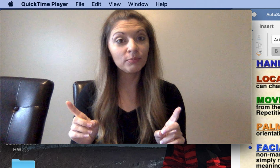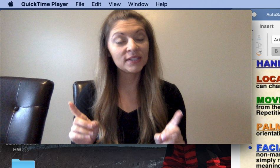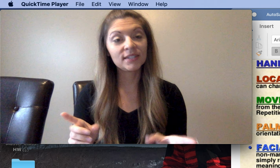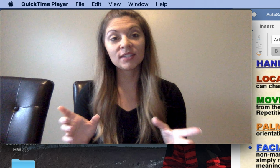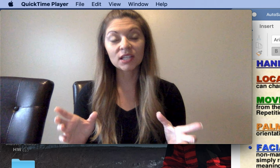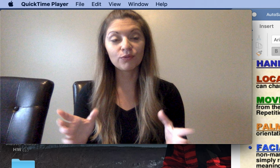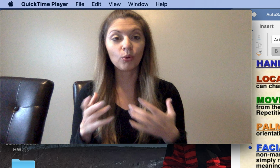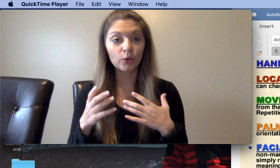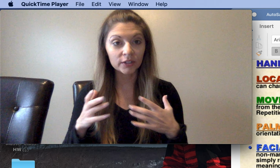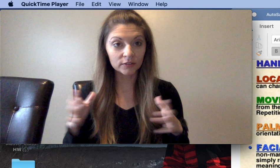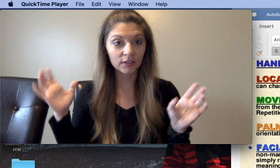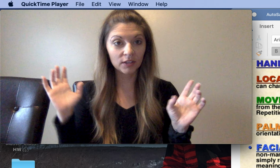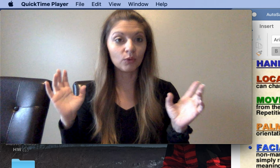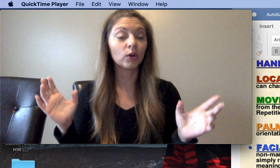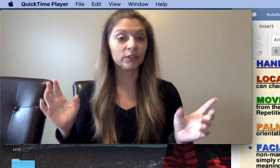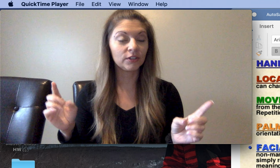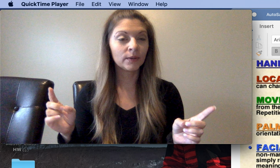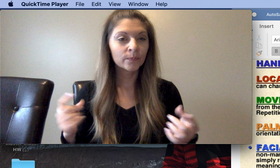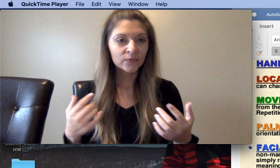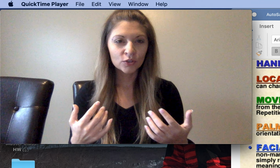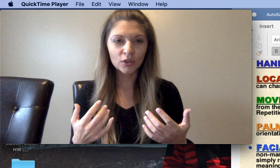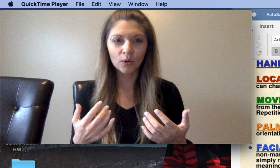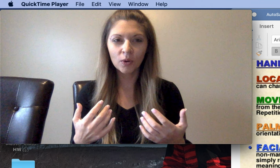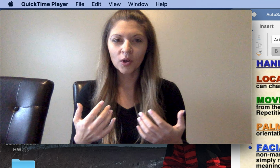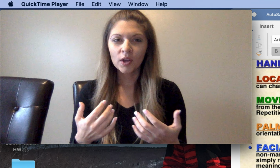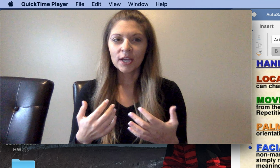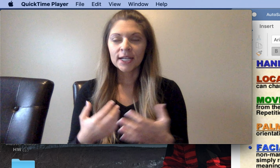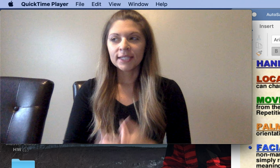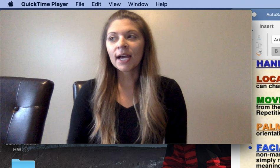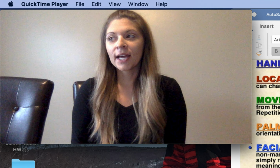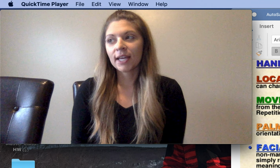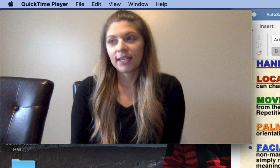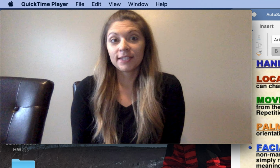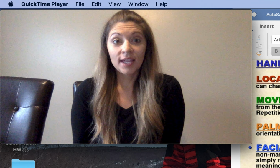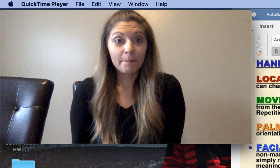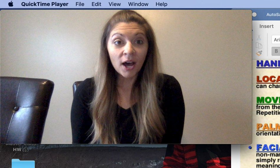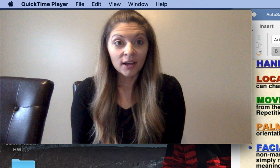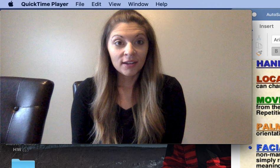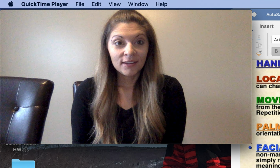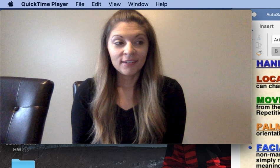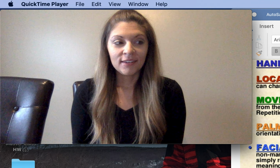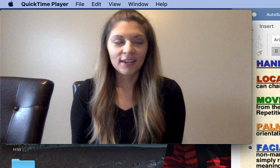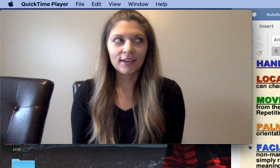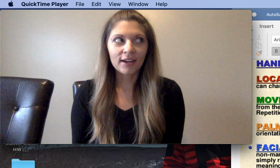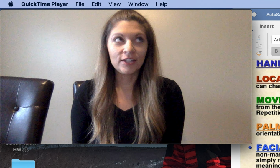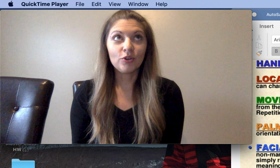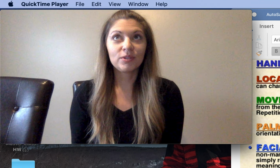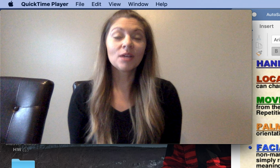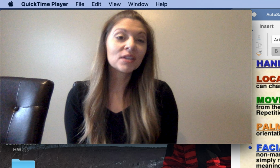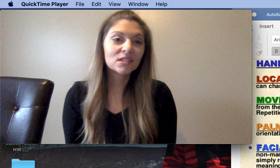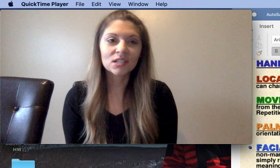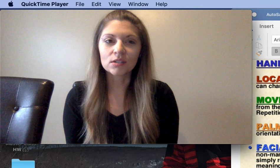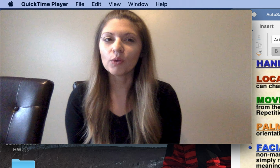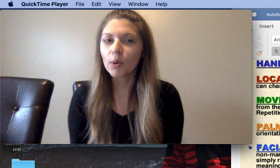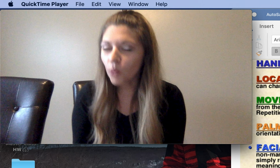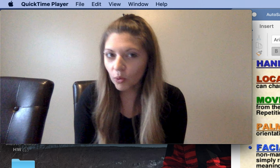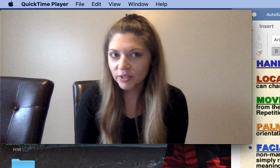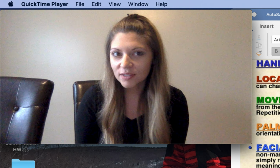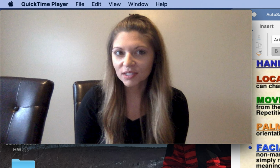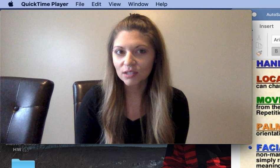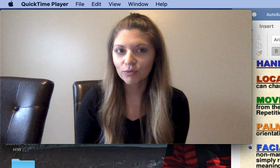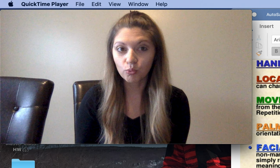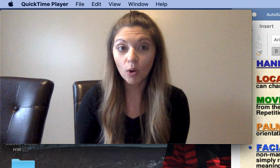you mean successful or it worked. So yeah, I could say pa, and I know something successful, but